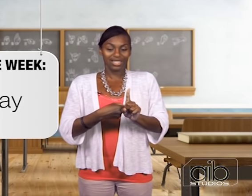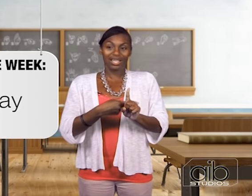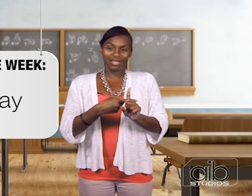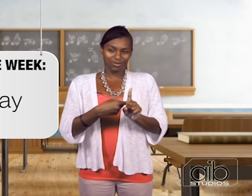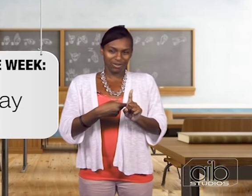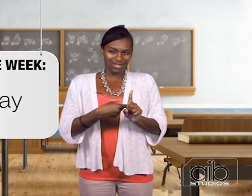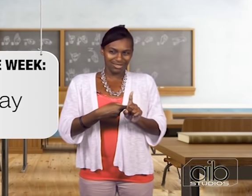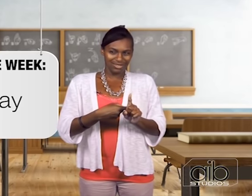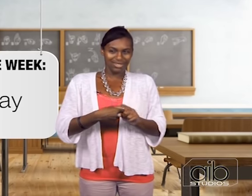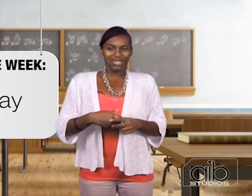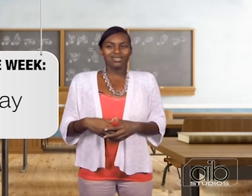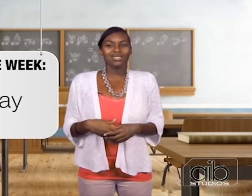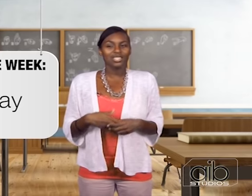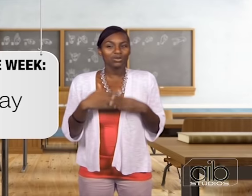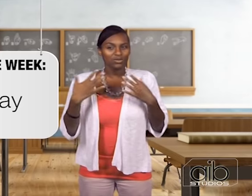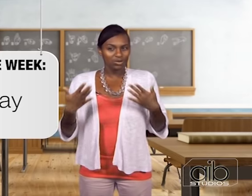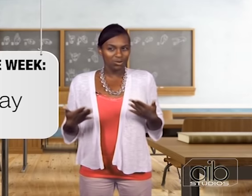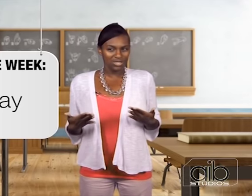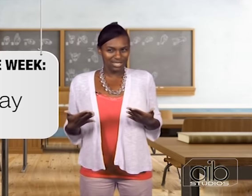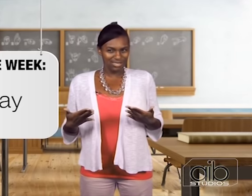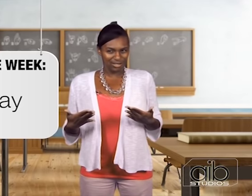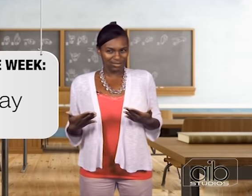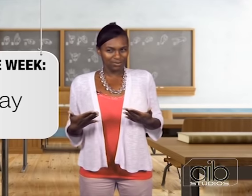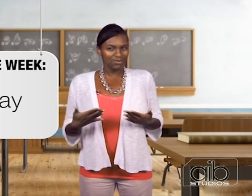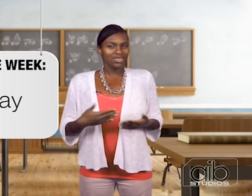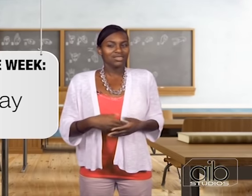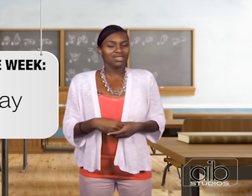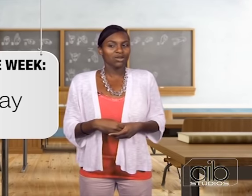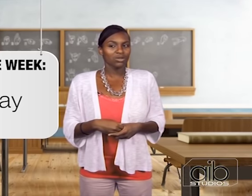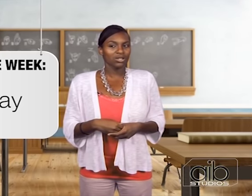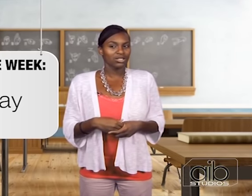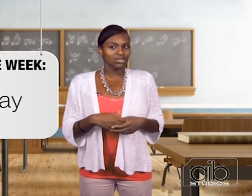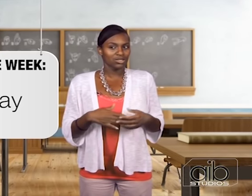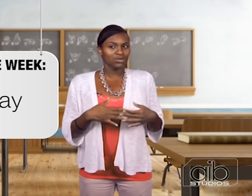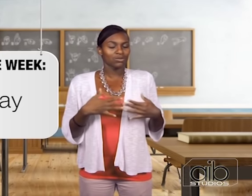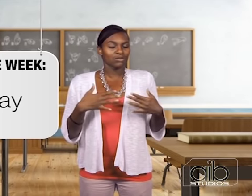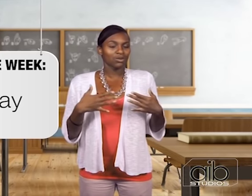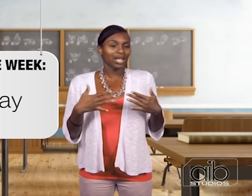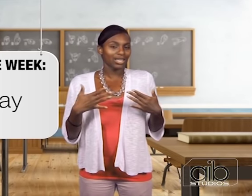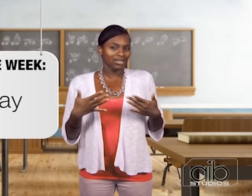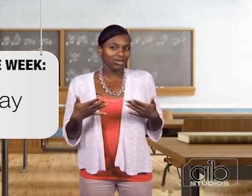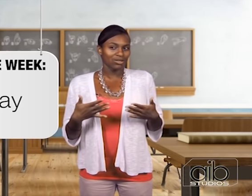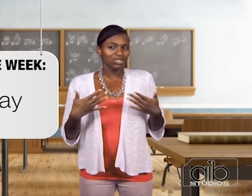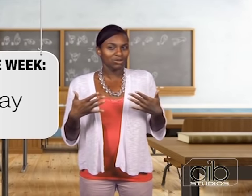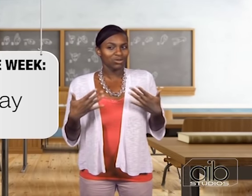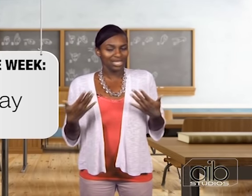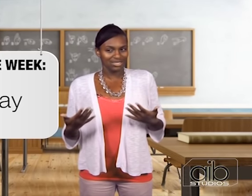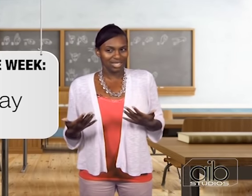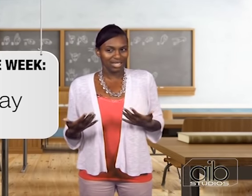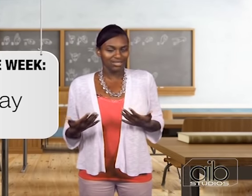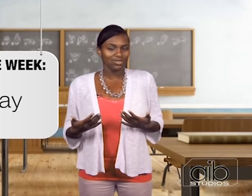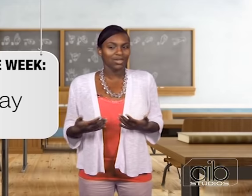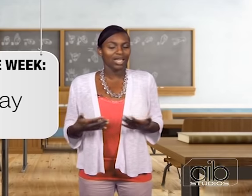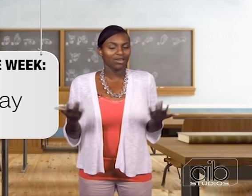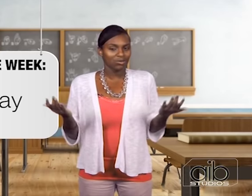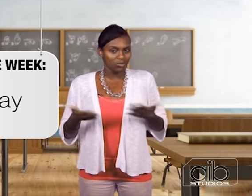not in the front. So let's review what we just learned. So we're going to do what I like to call the WH sign. So you have